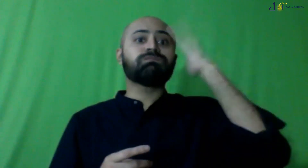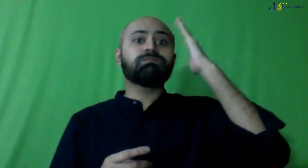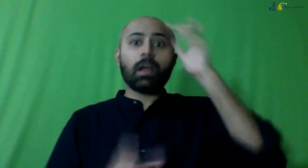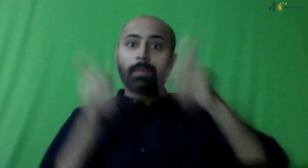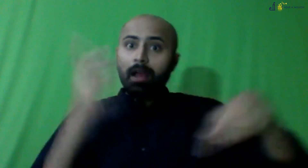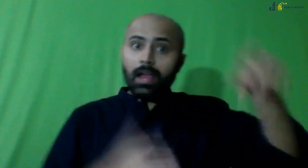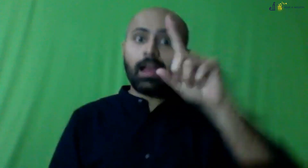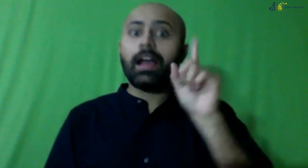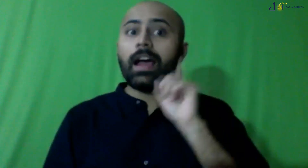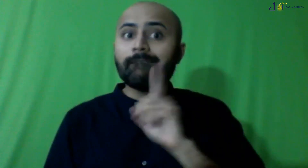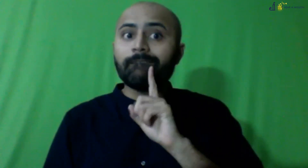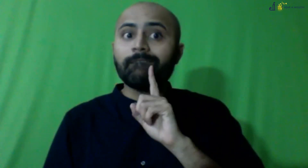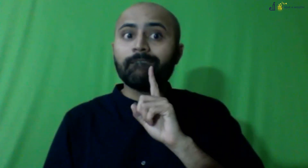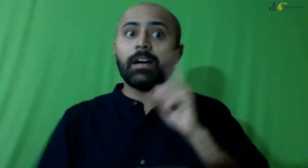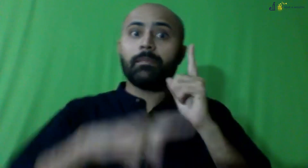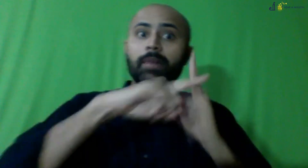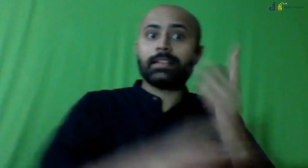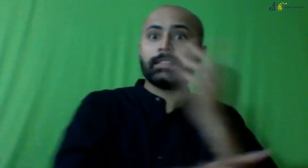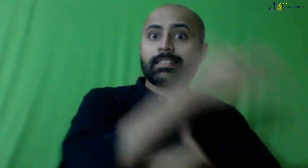So here we can see